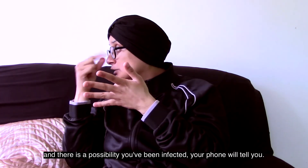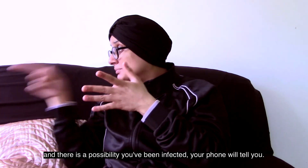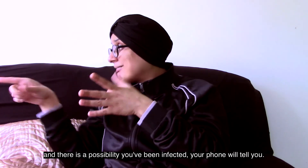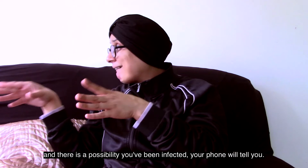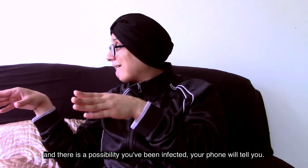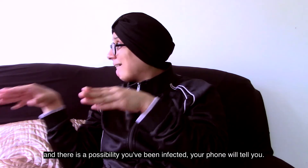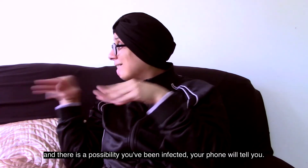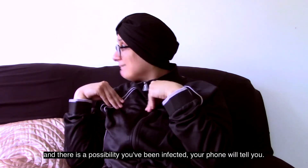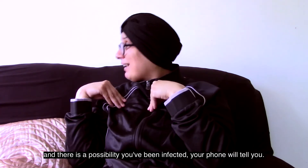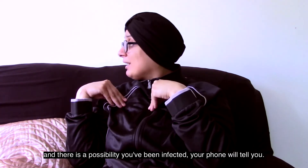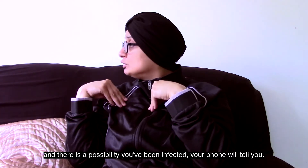your phone will tell you.